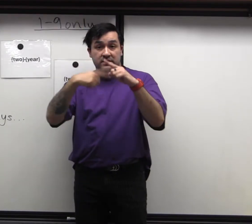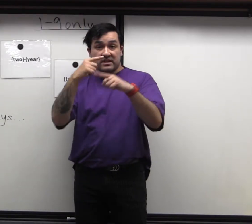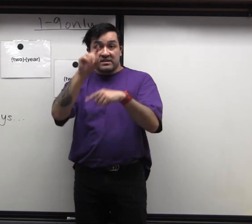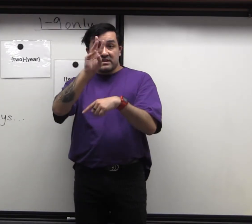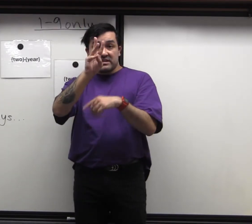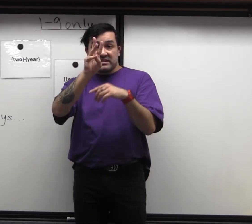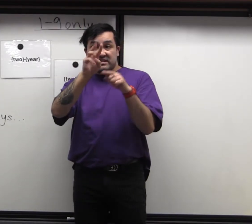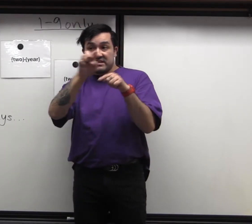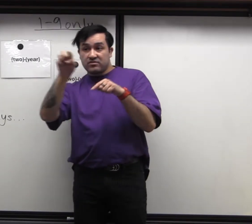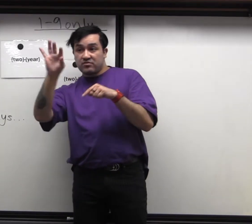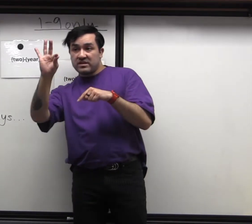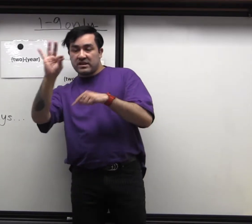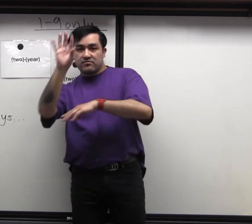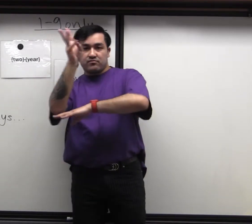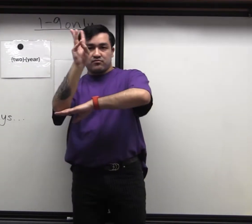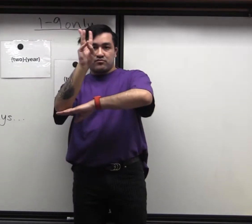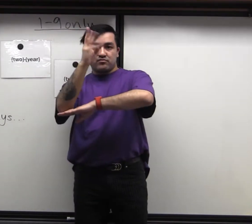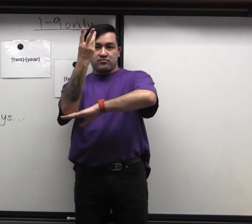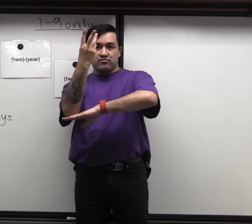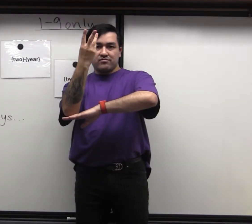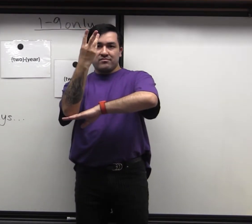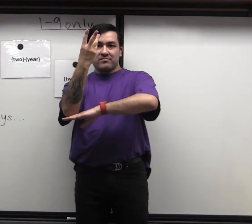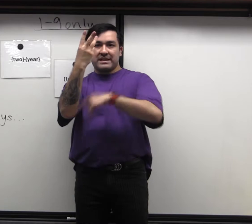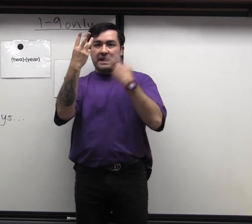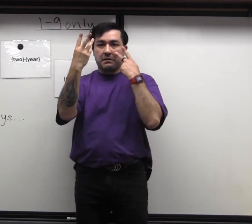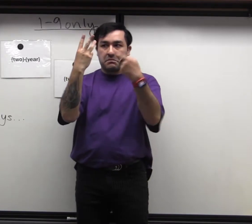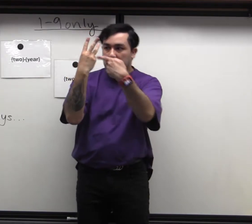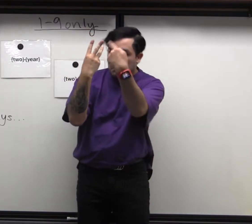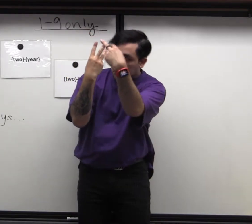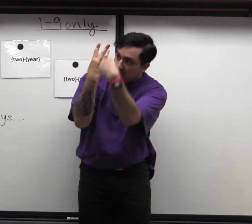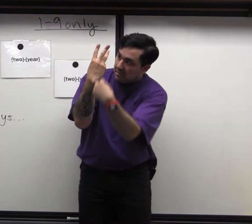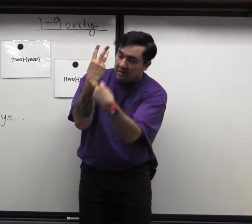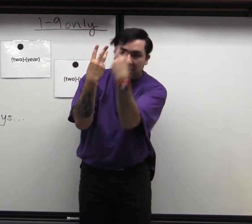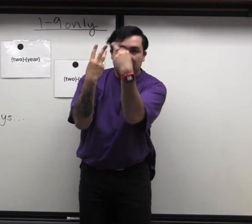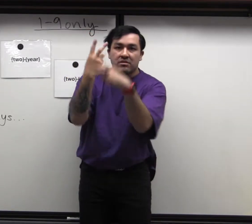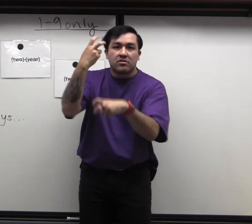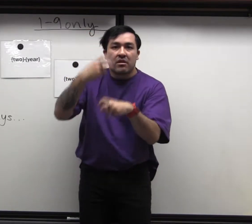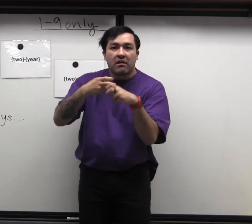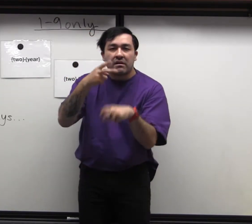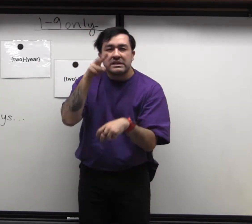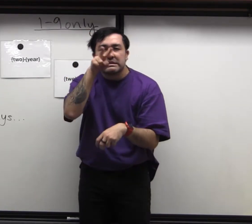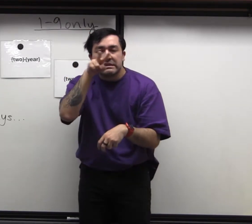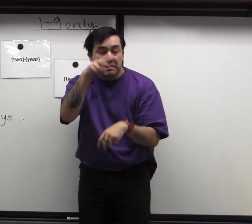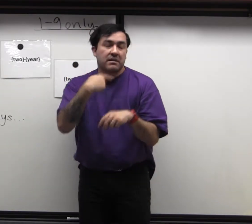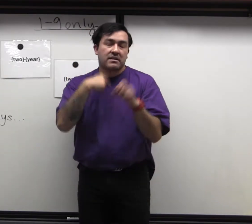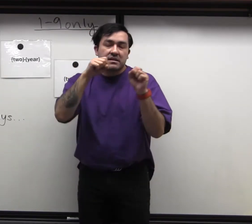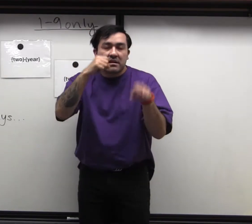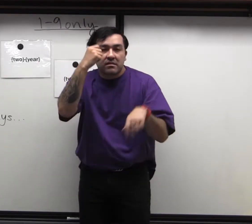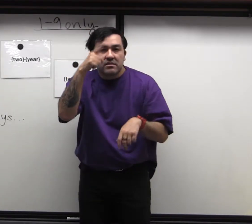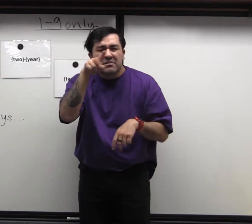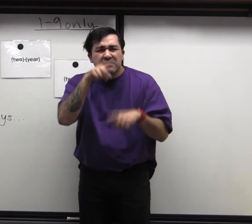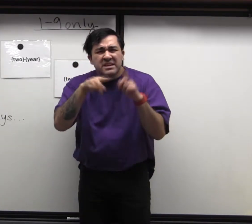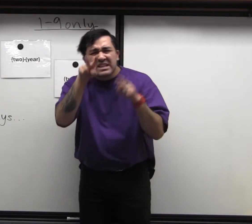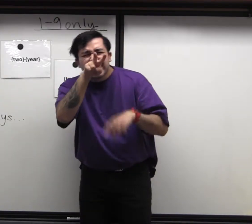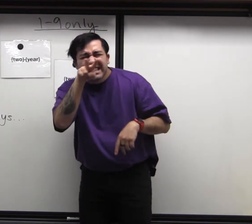Remember, if we want to assign 6 through 10, make sure that your hand is facing